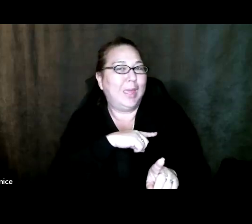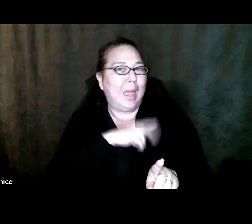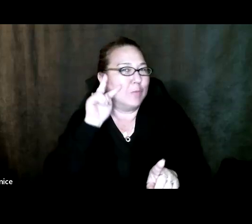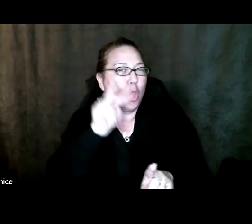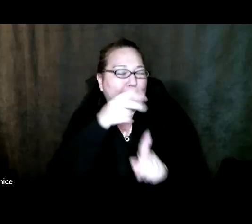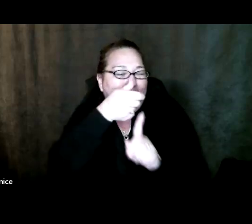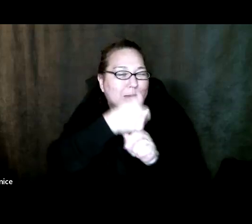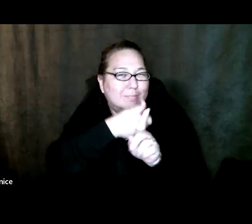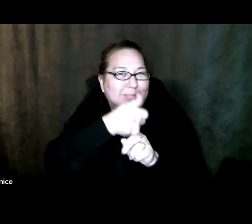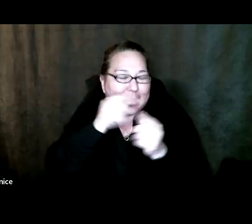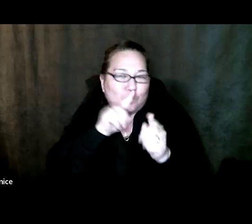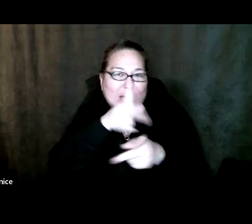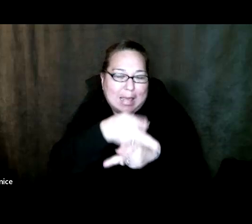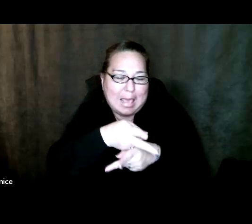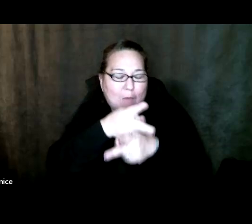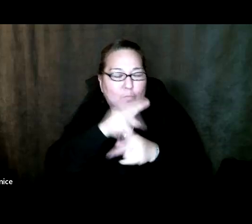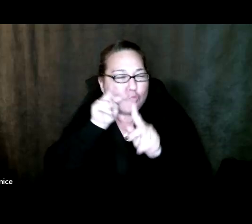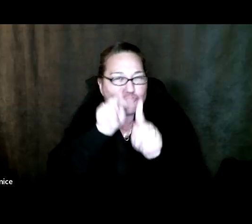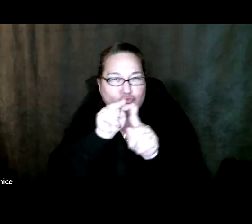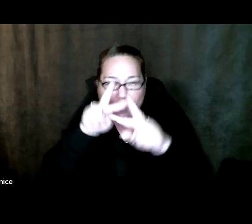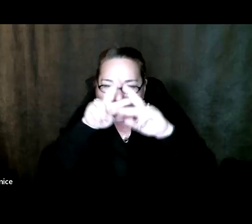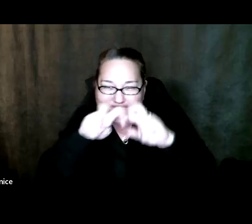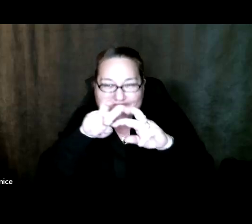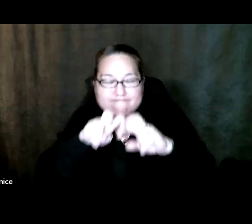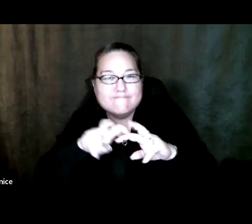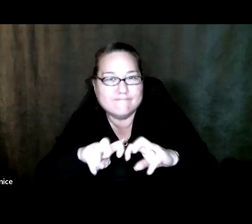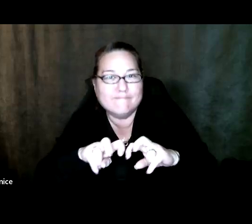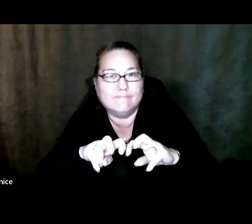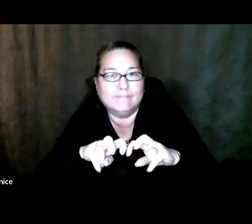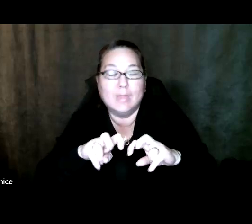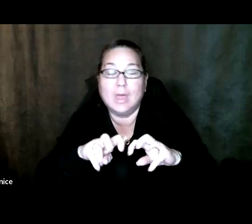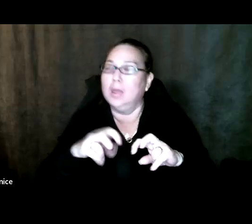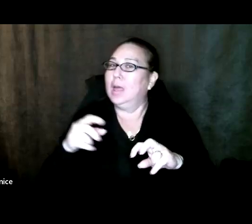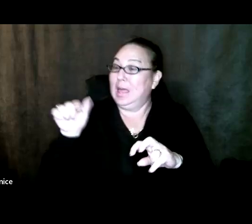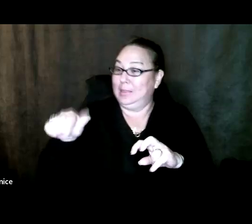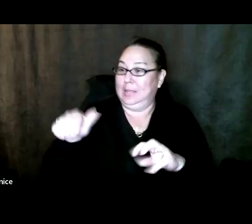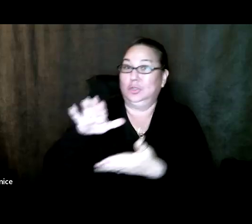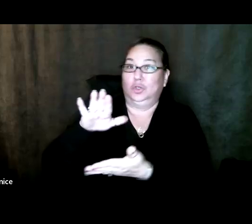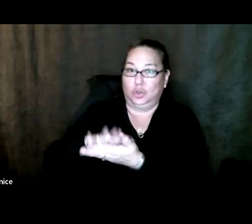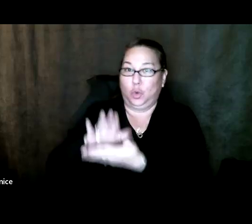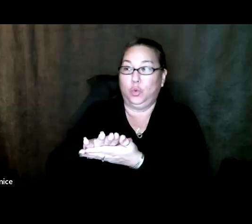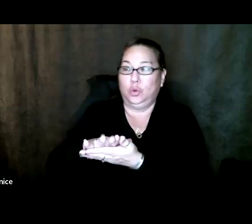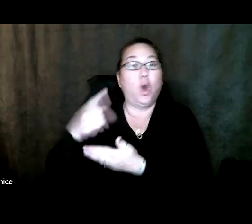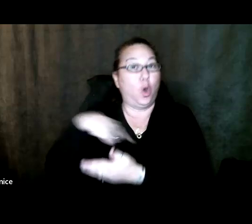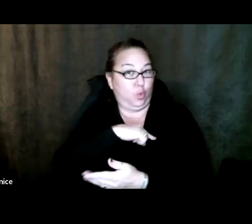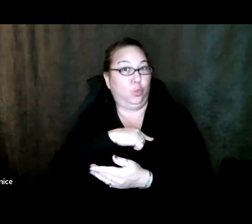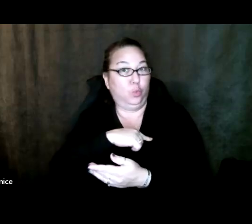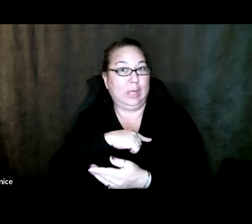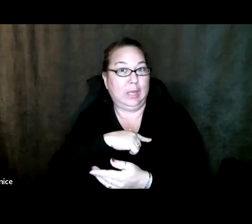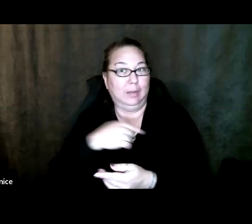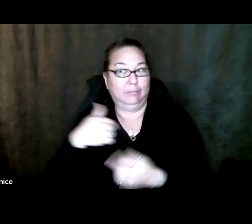happens to be a school I think we're confident in, but we need to pay attention. We don't want to see a case where a